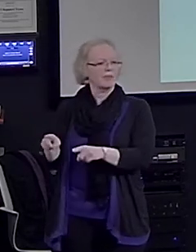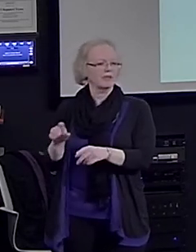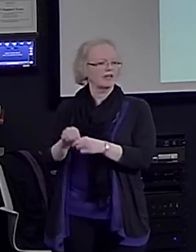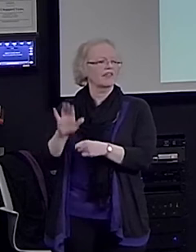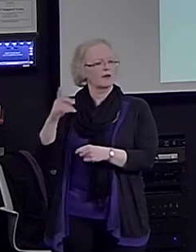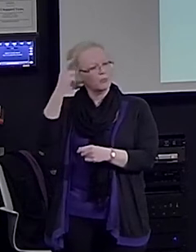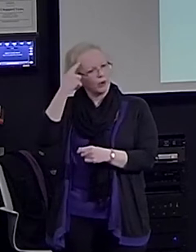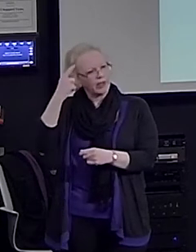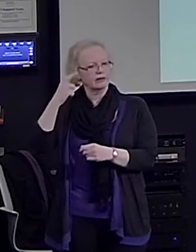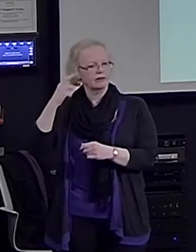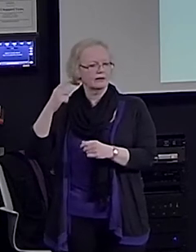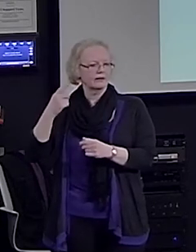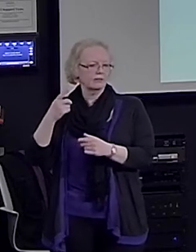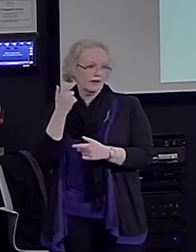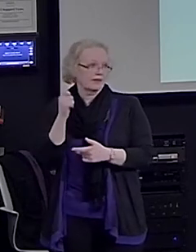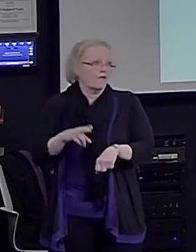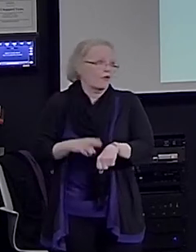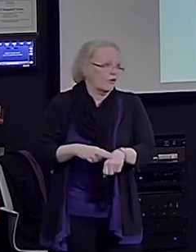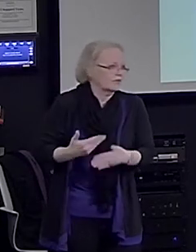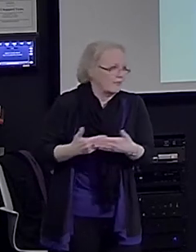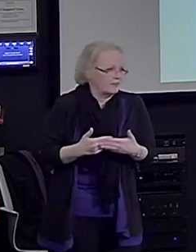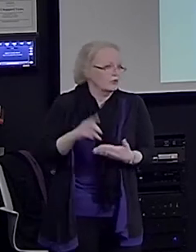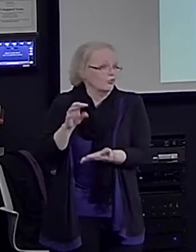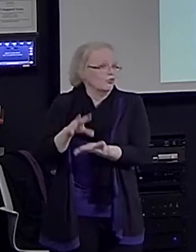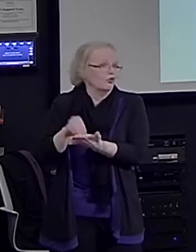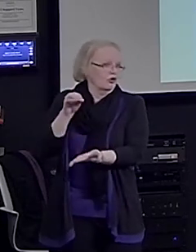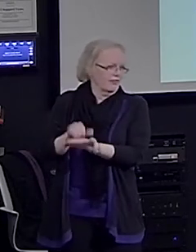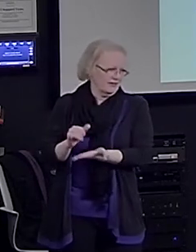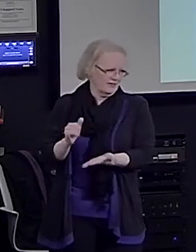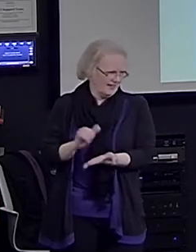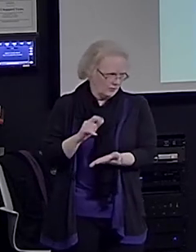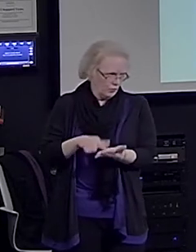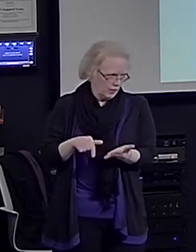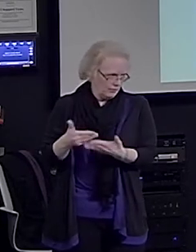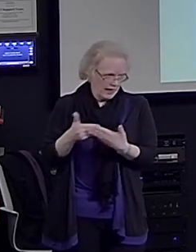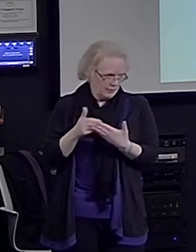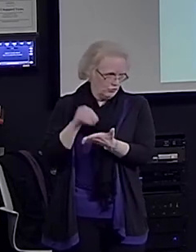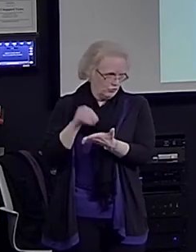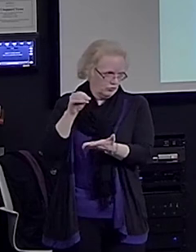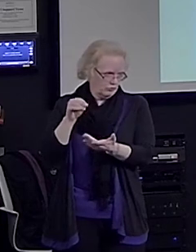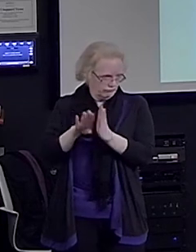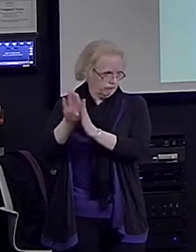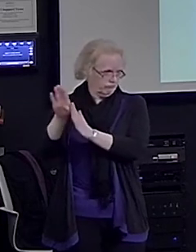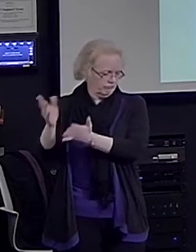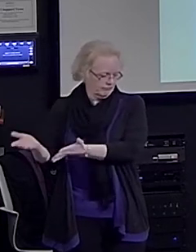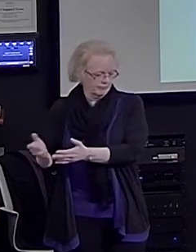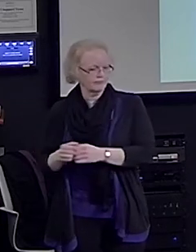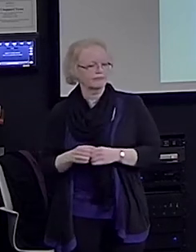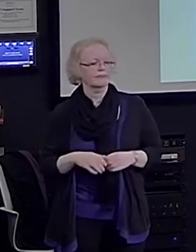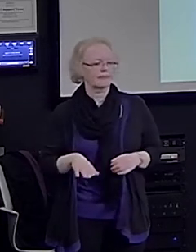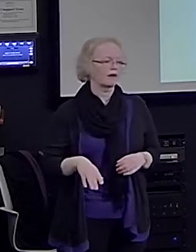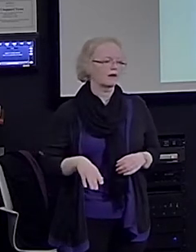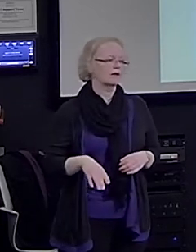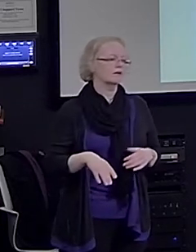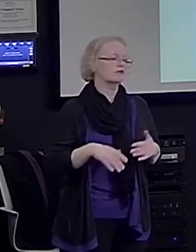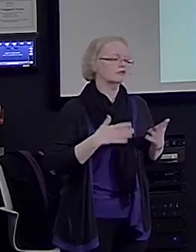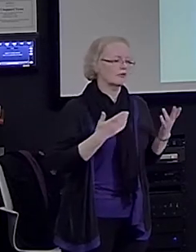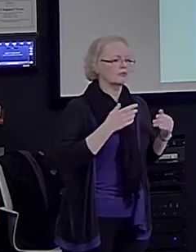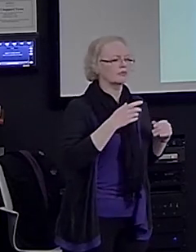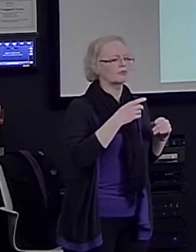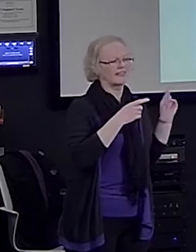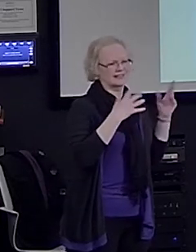brains naturally because of course babies do this right this is what they're doing right then and uh the pretest and so this